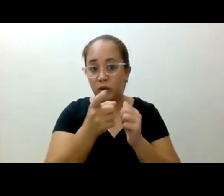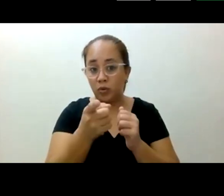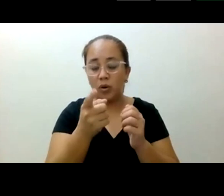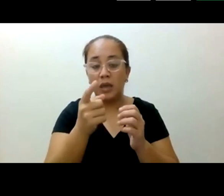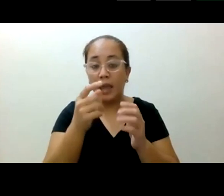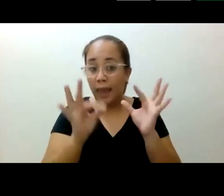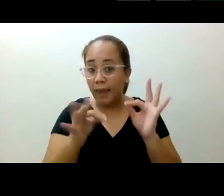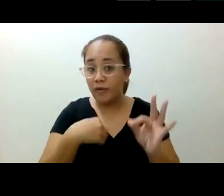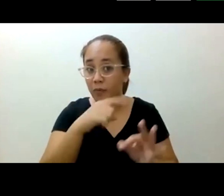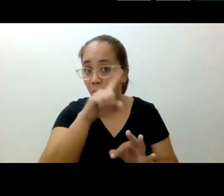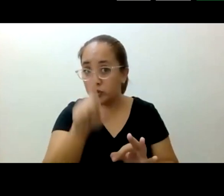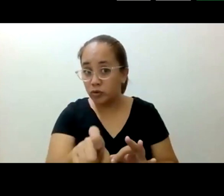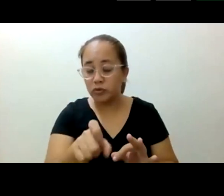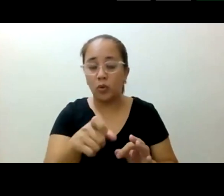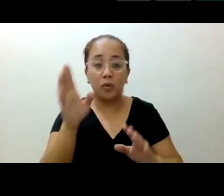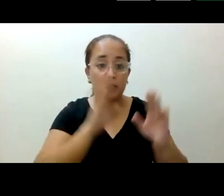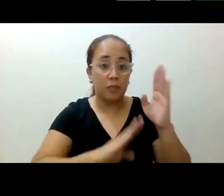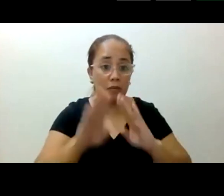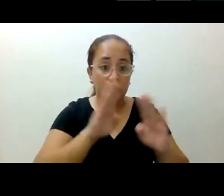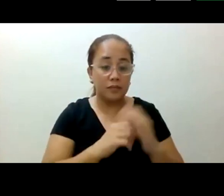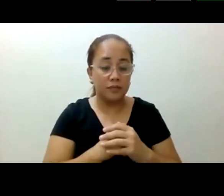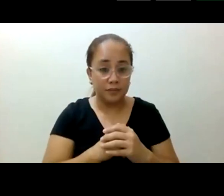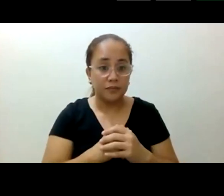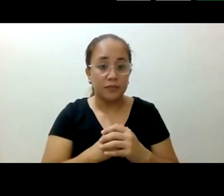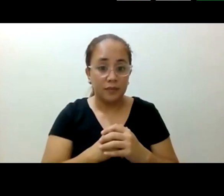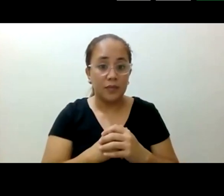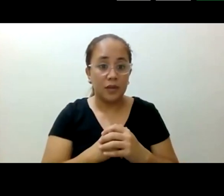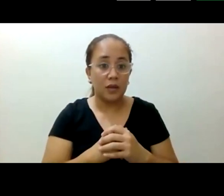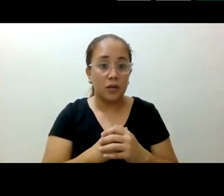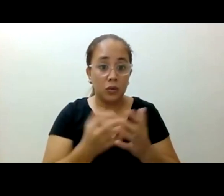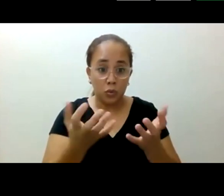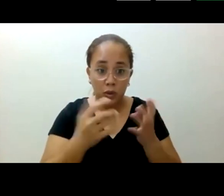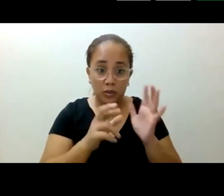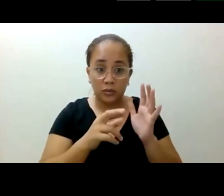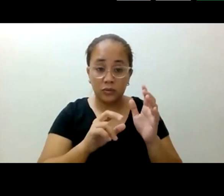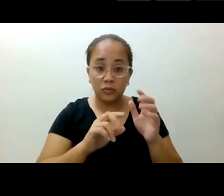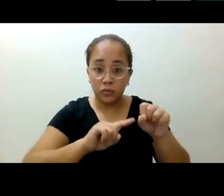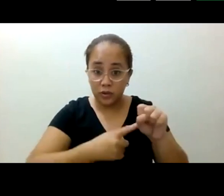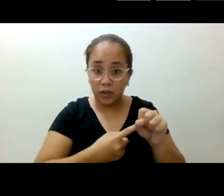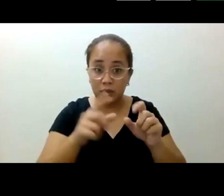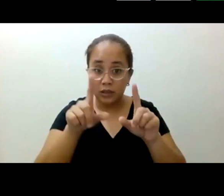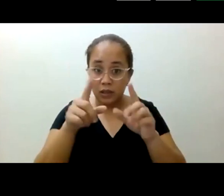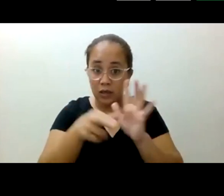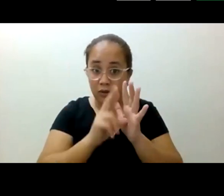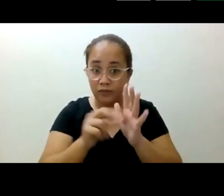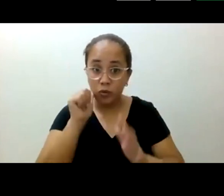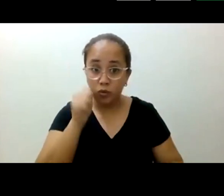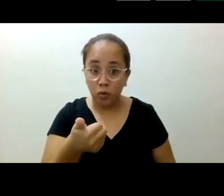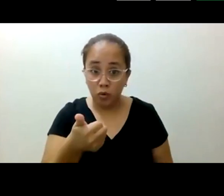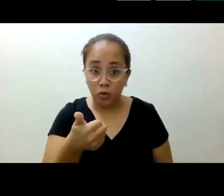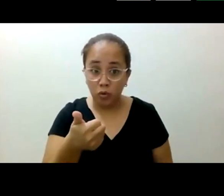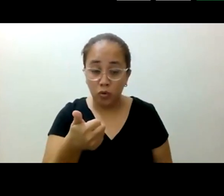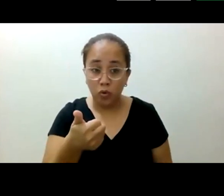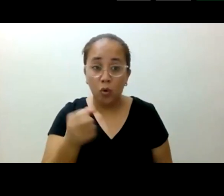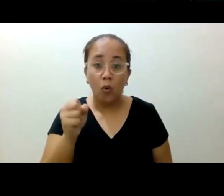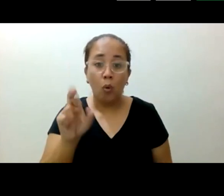or problems. So do you want to start the review tomorrow or start the review